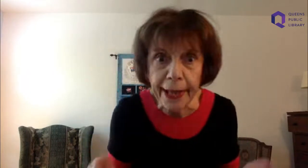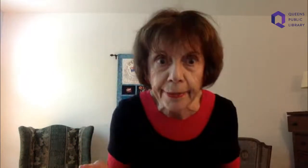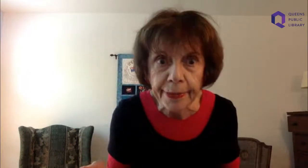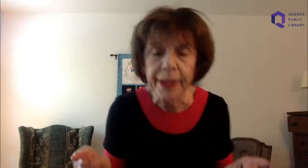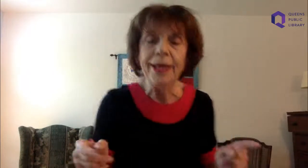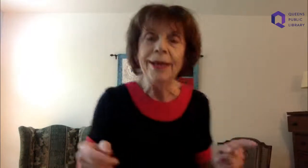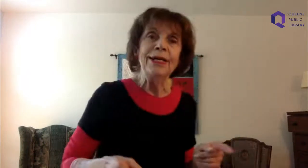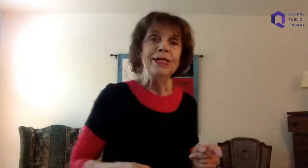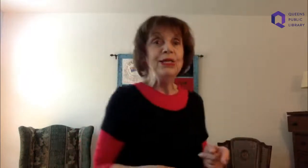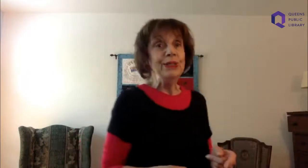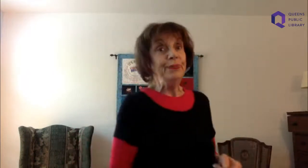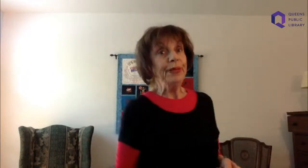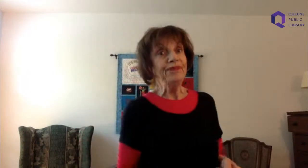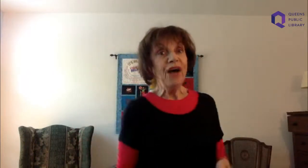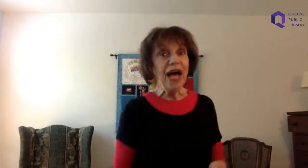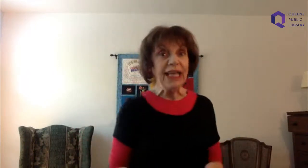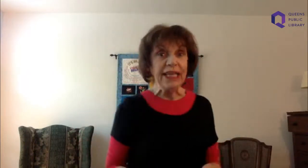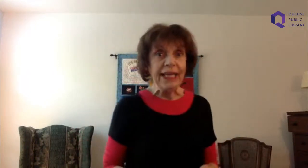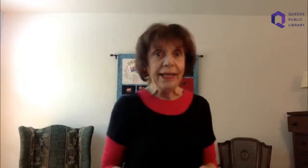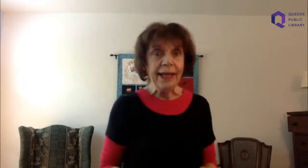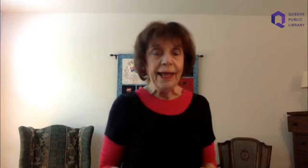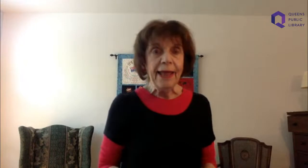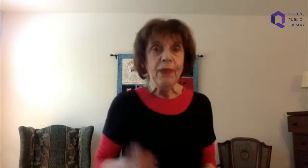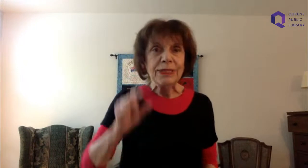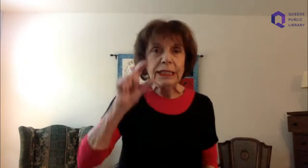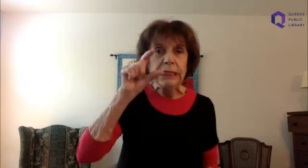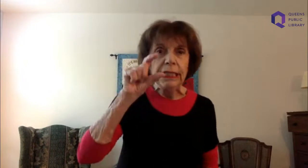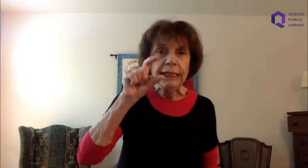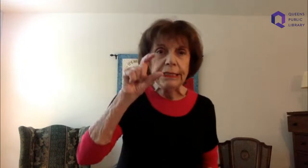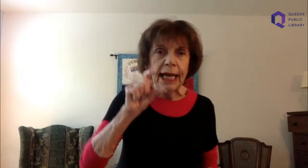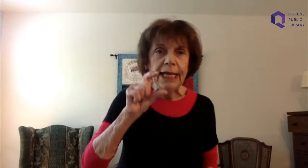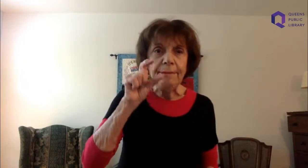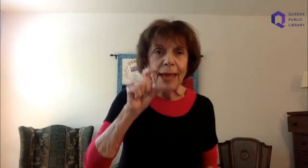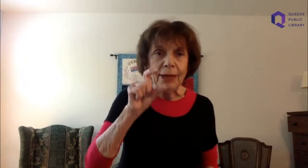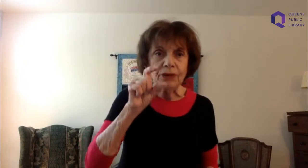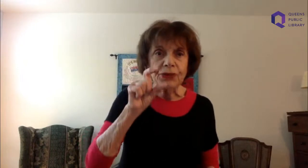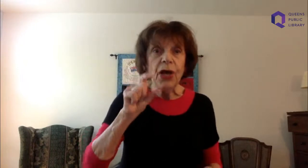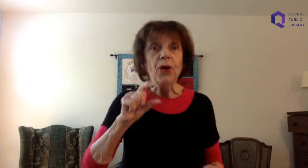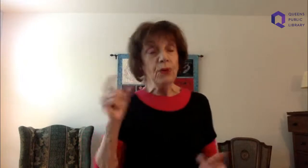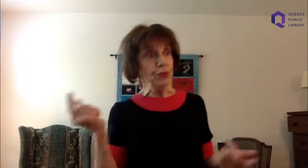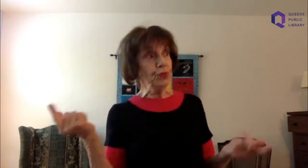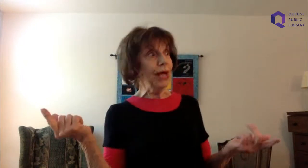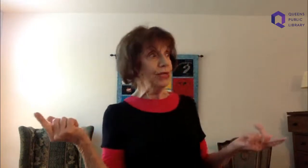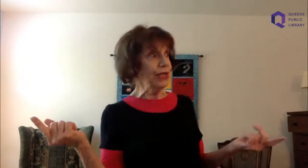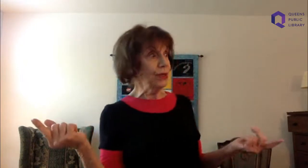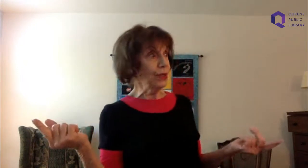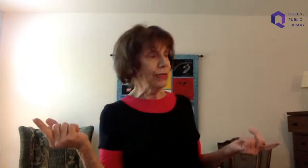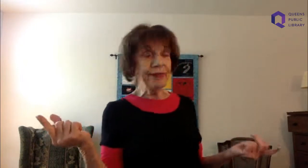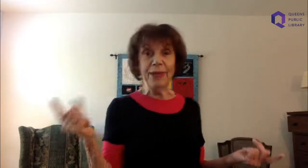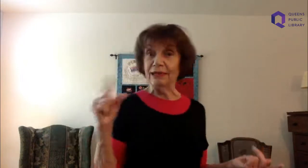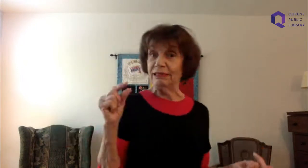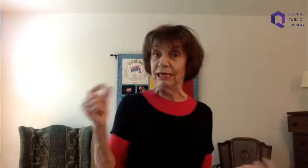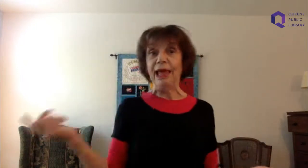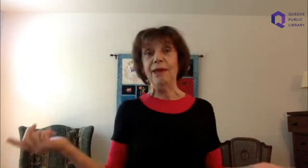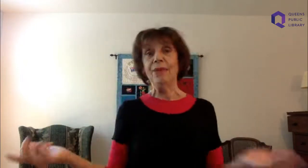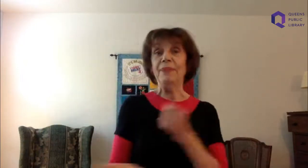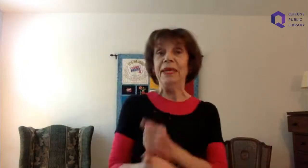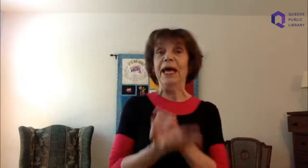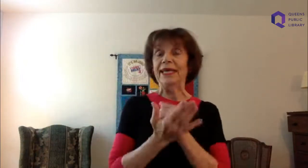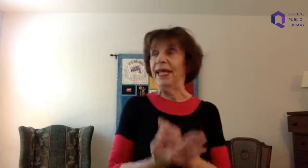happen. But finally, there was a little tiny mouse who was watching it all, and the mouse said, hey, maybe I can help.